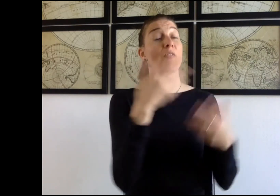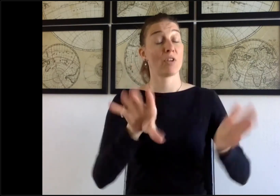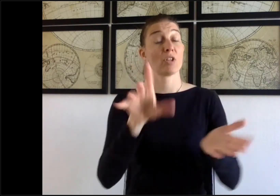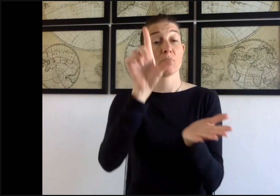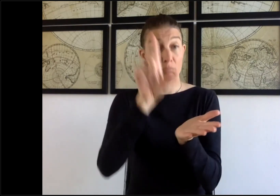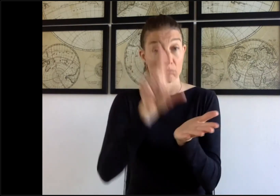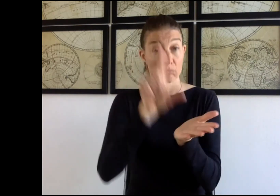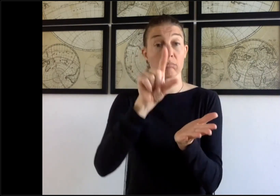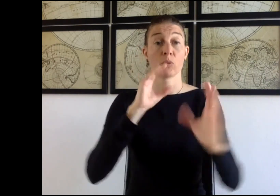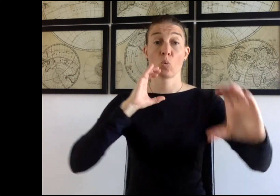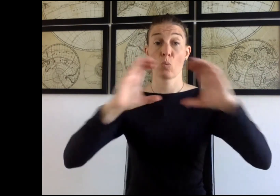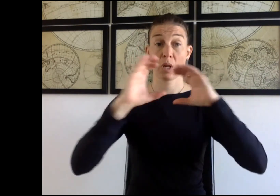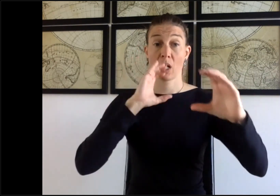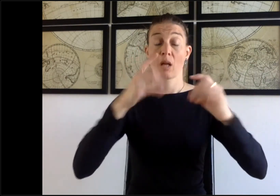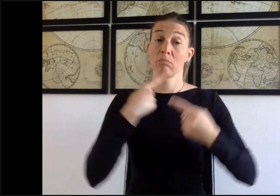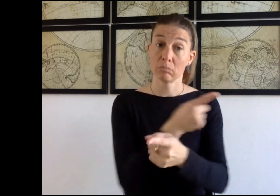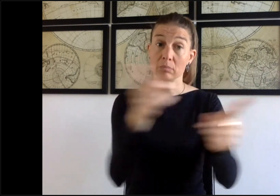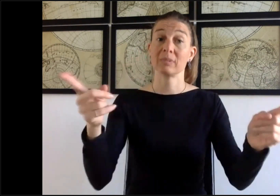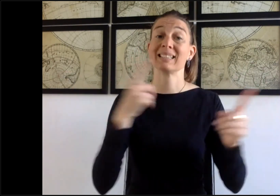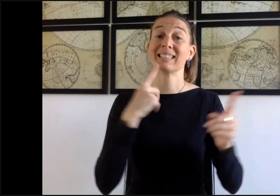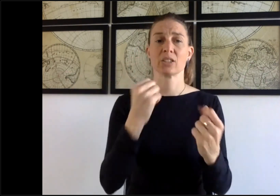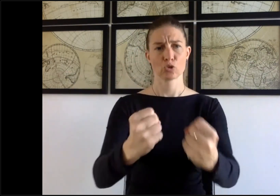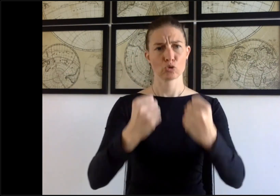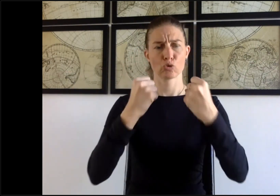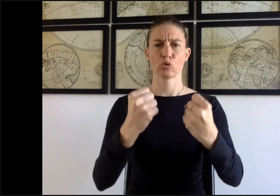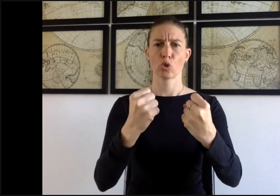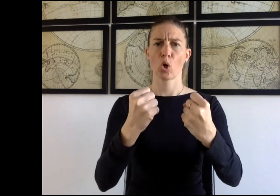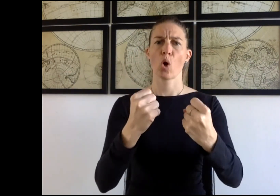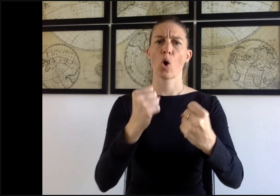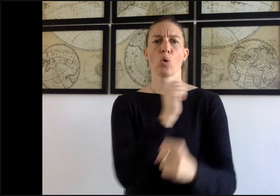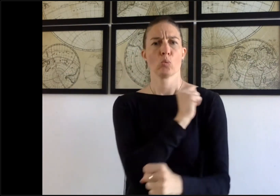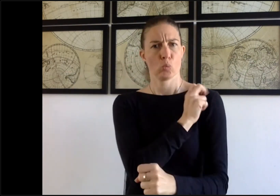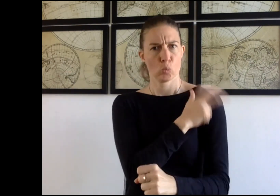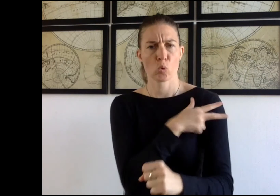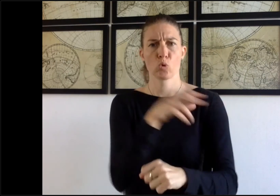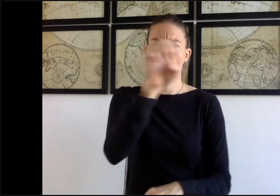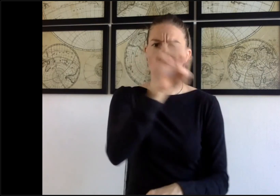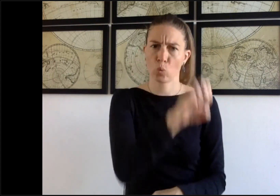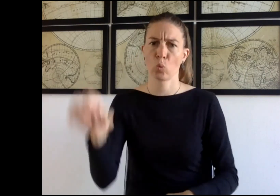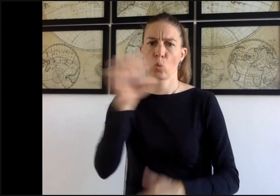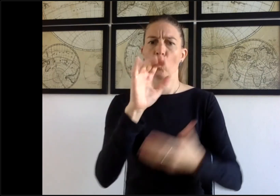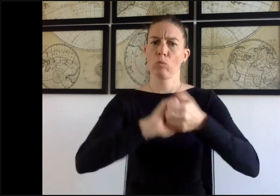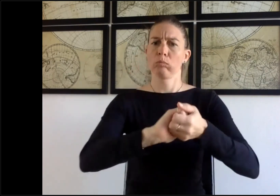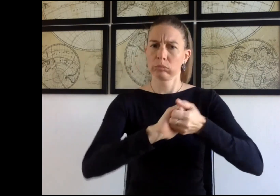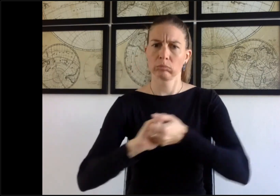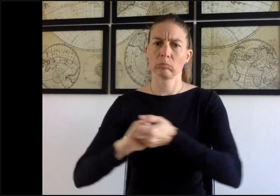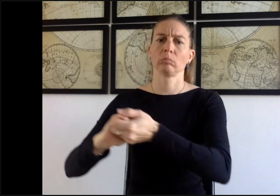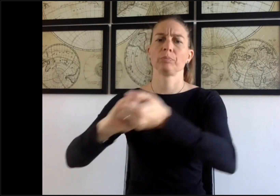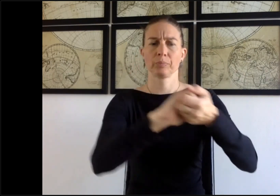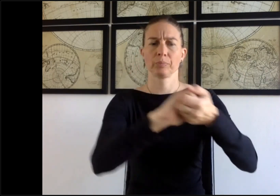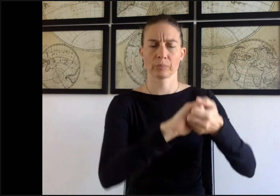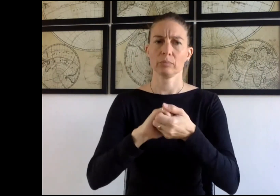strong social Europe for just transitions. And this is a sort of the Commission von der Leyen's roadmap, how